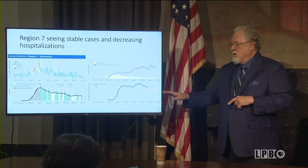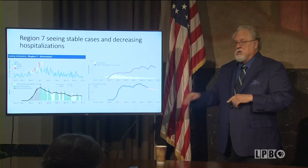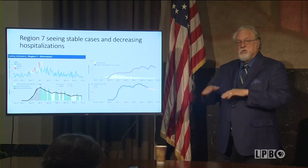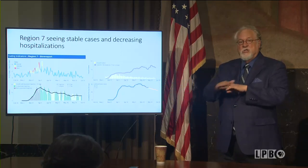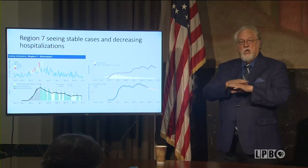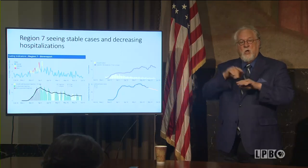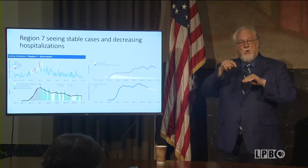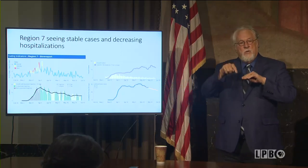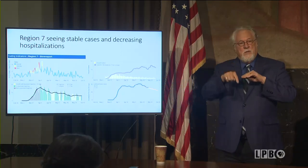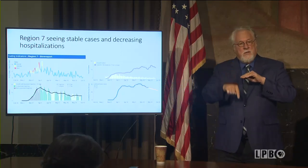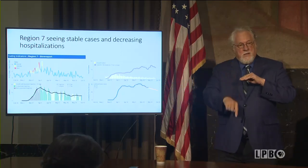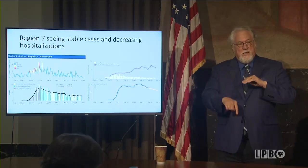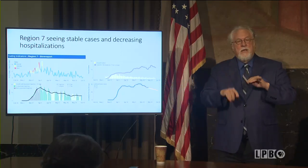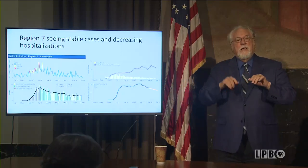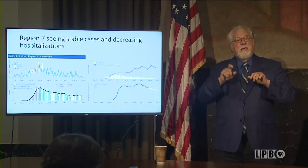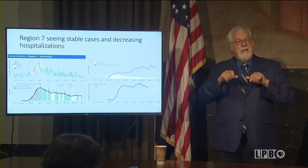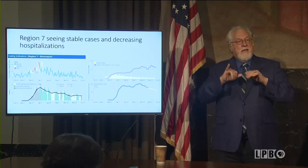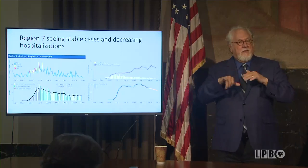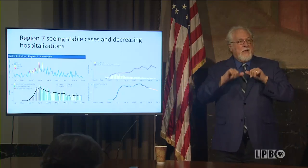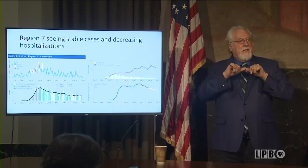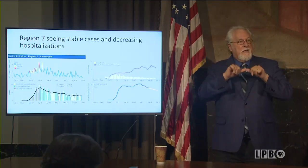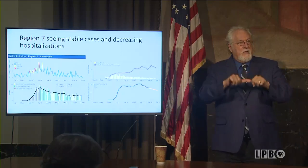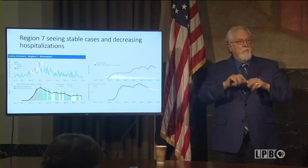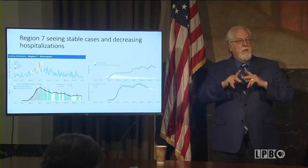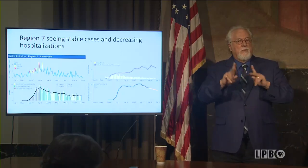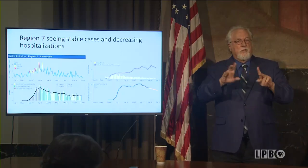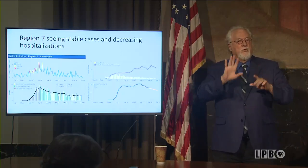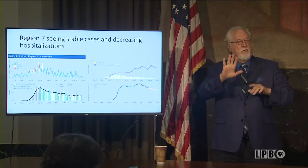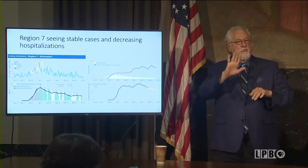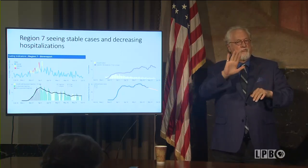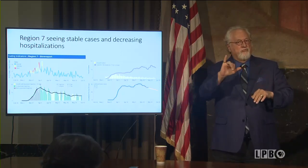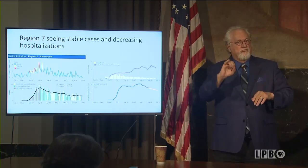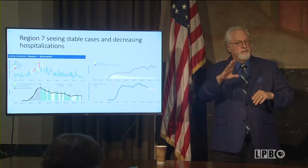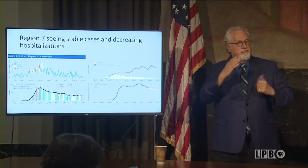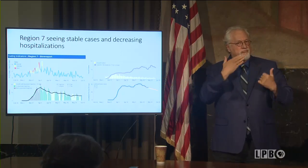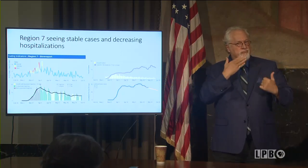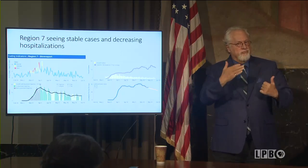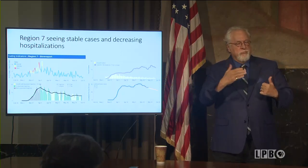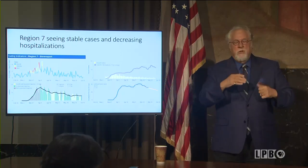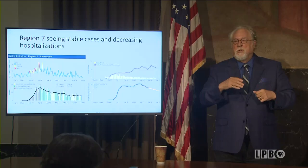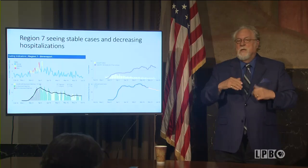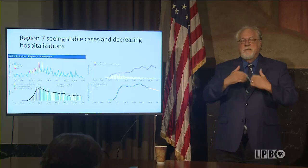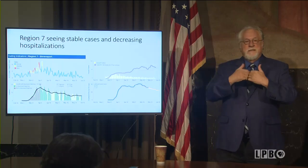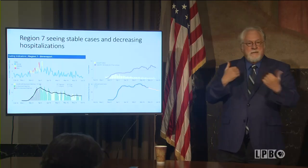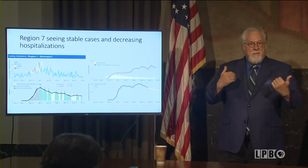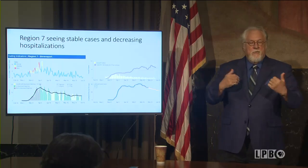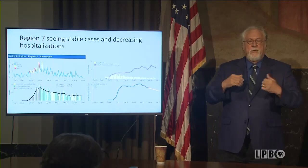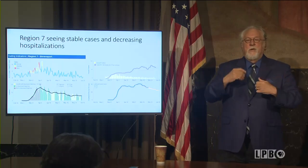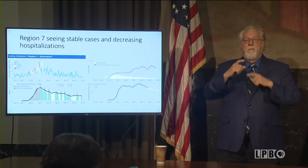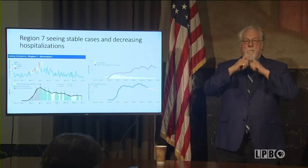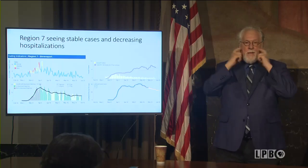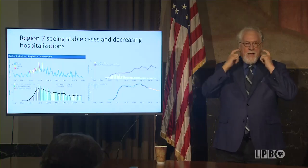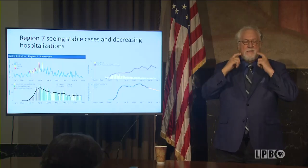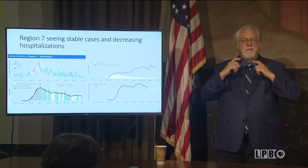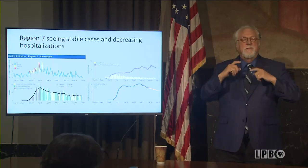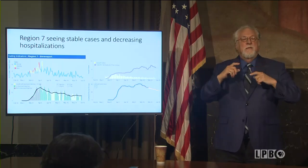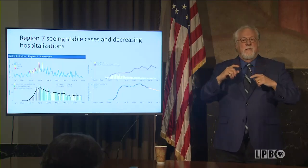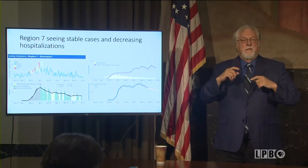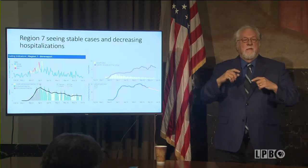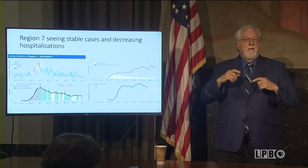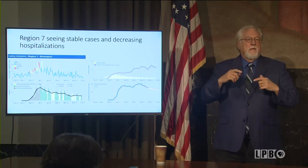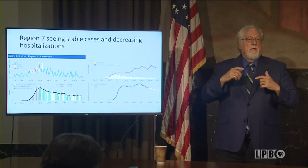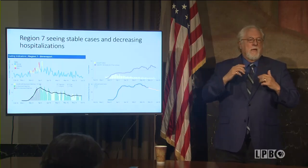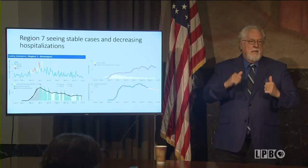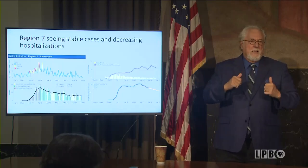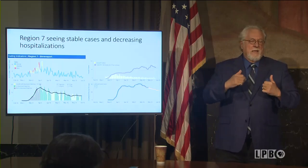just need that to continue. We need people to keep doing the great work that they're doing up there, keep separate, keep wearing masks so that we can have